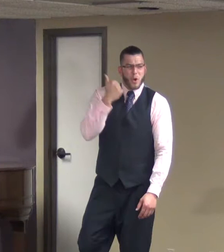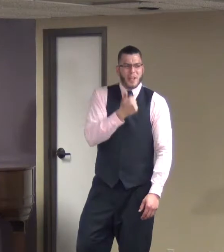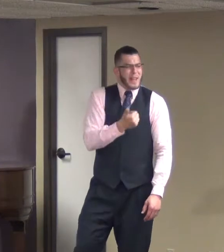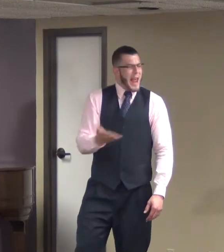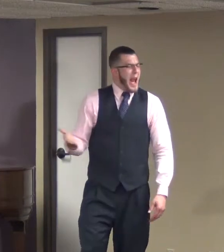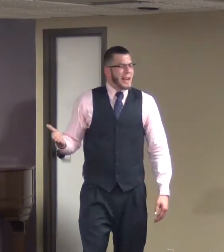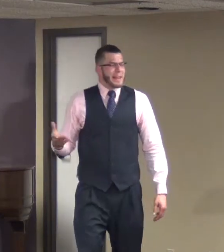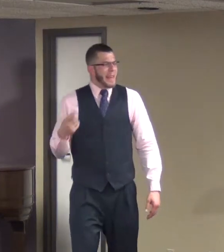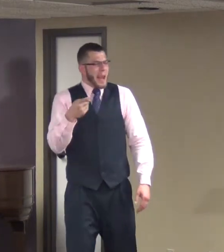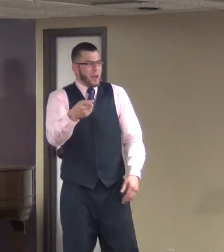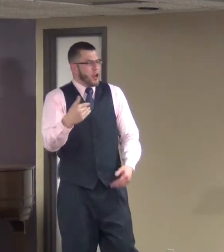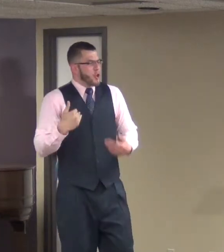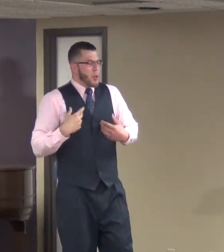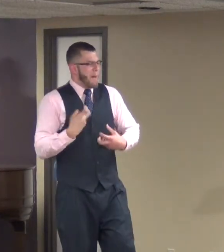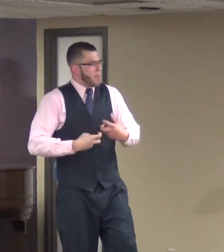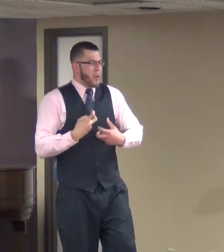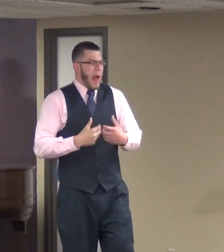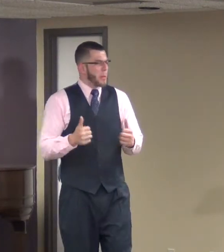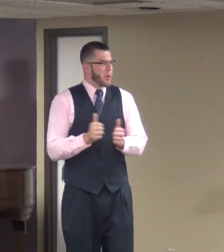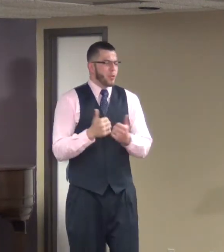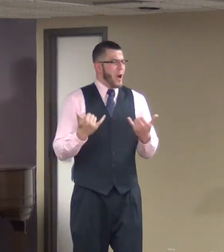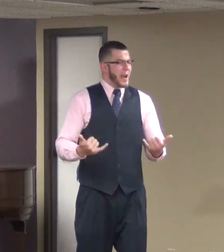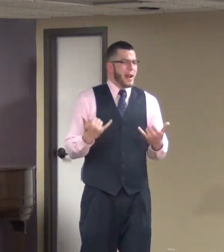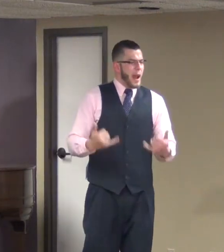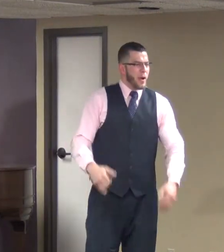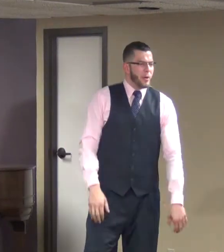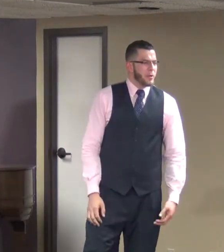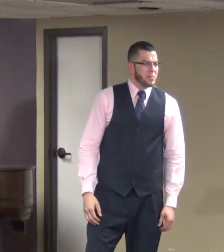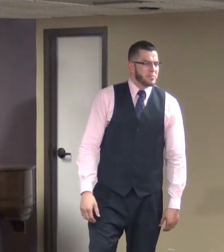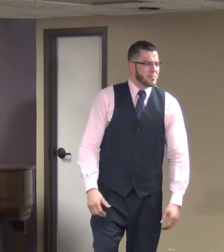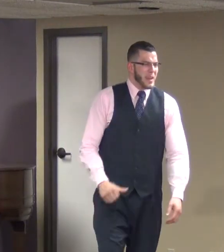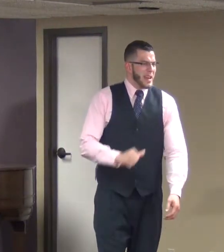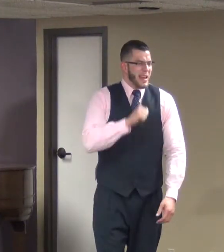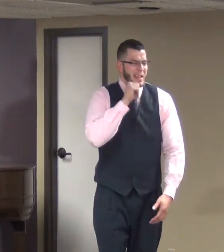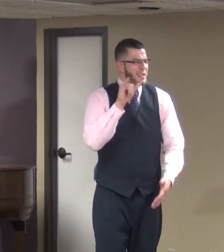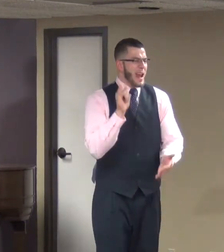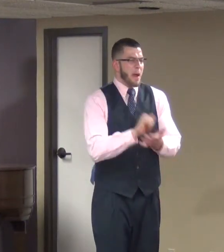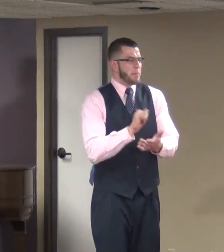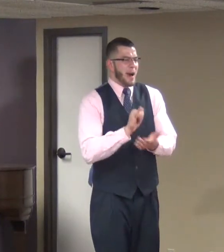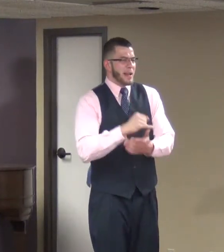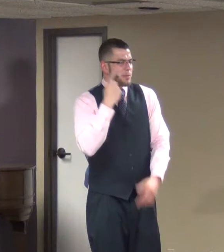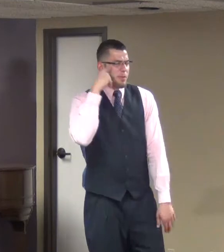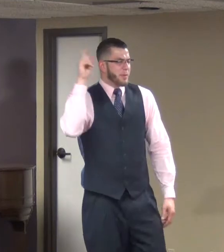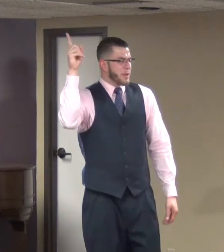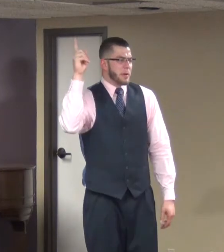Because anything you have a problem with right now is not impossible for him.